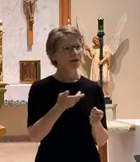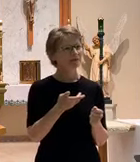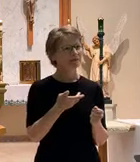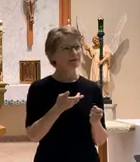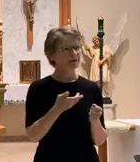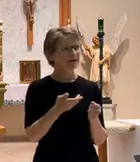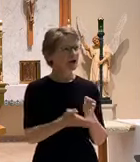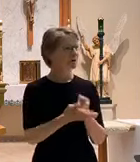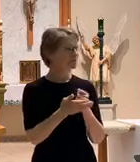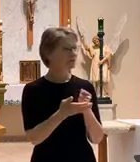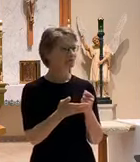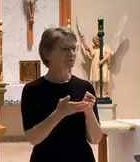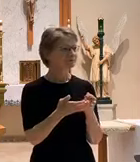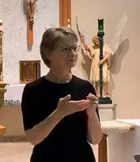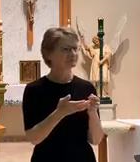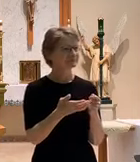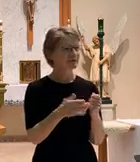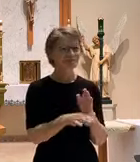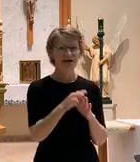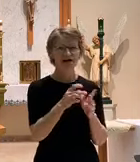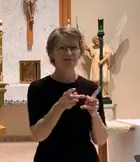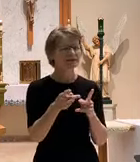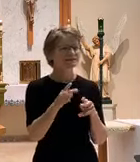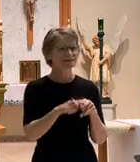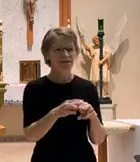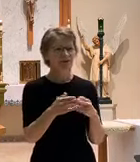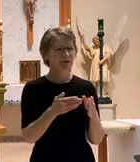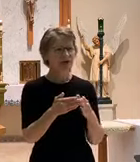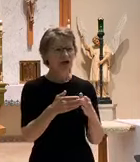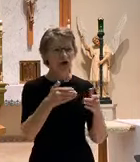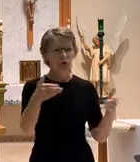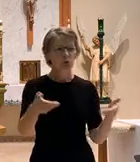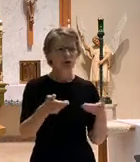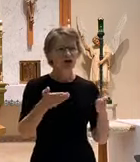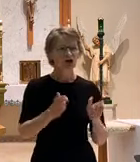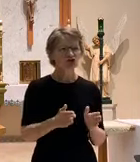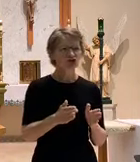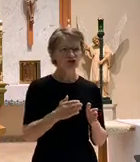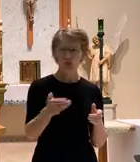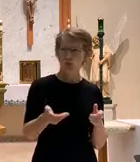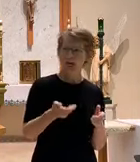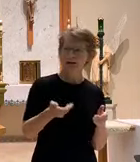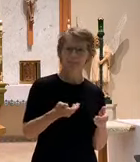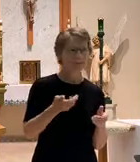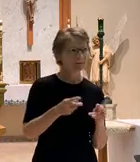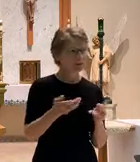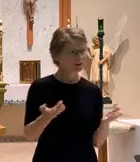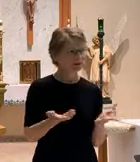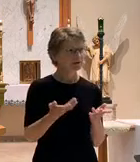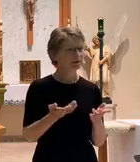Very important, probably even more so now than ever. Greeters to welcome us.